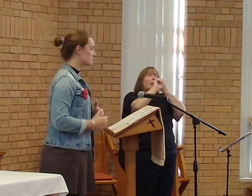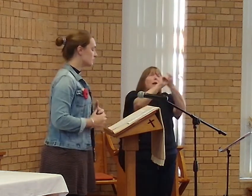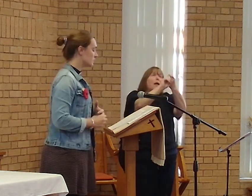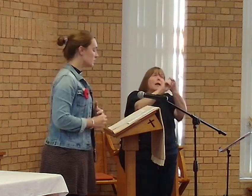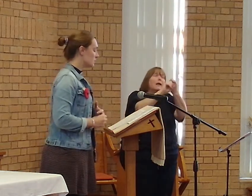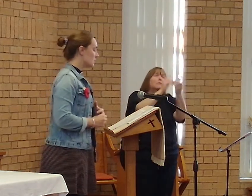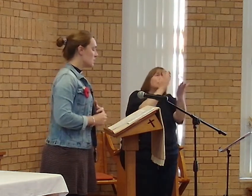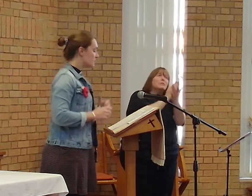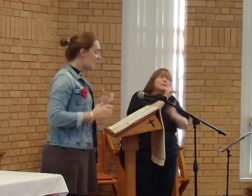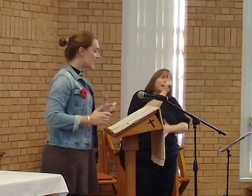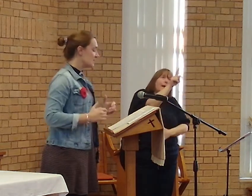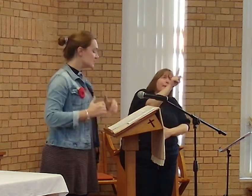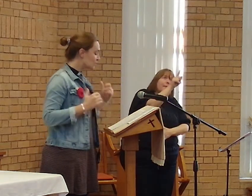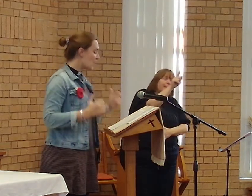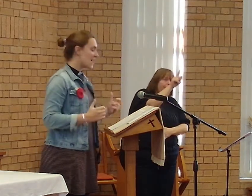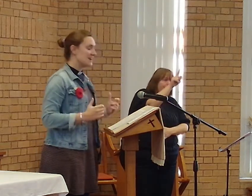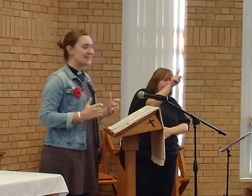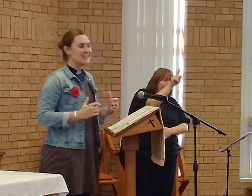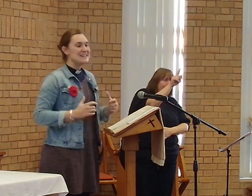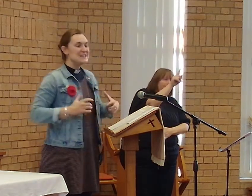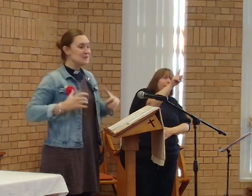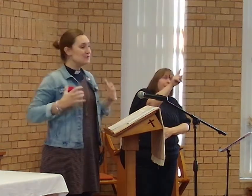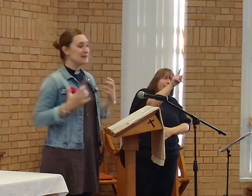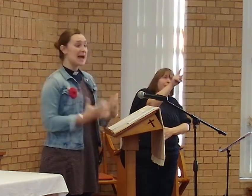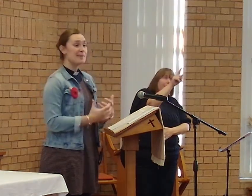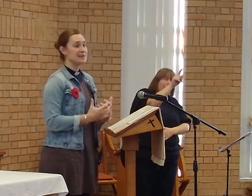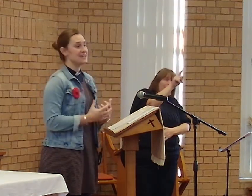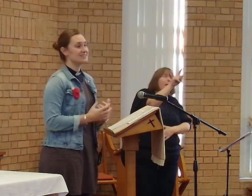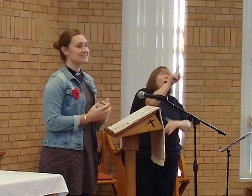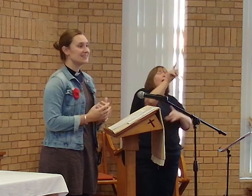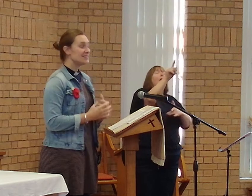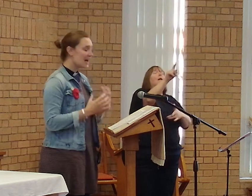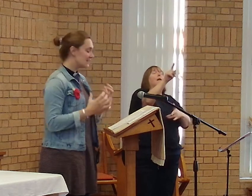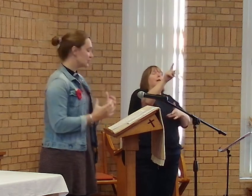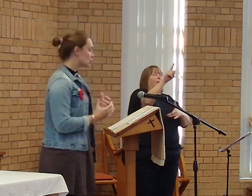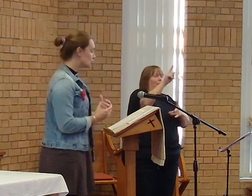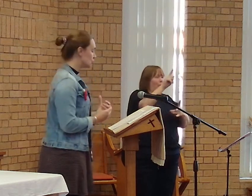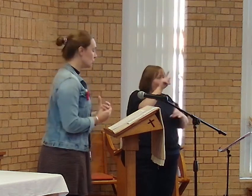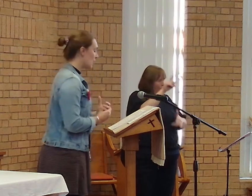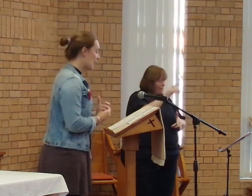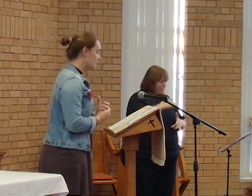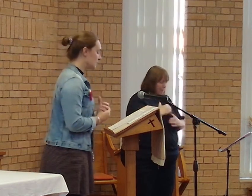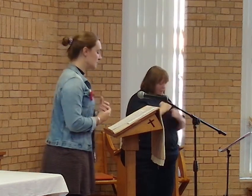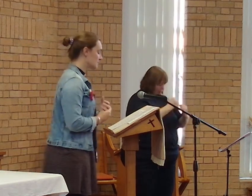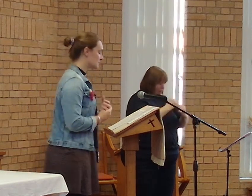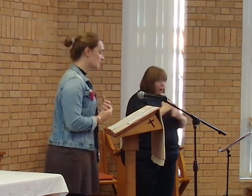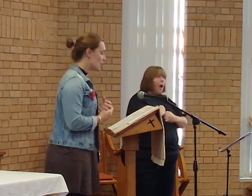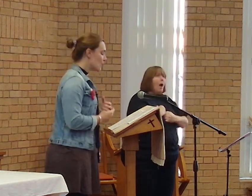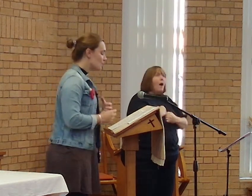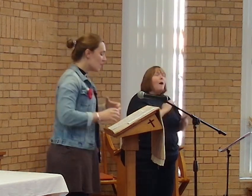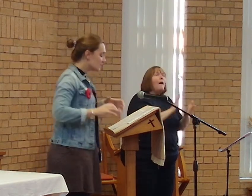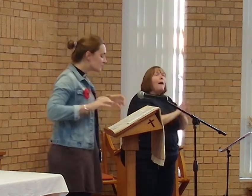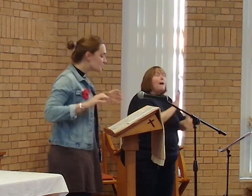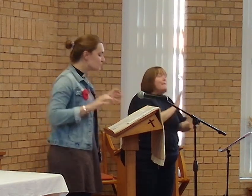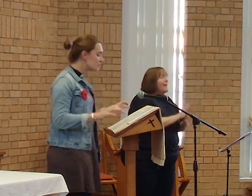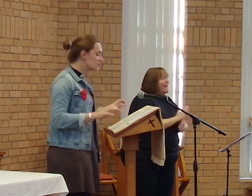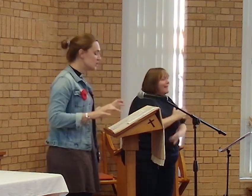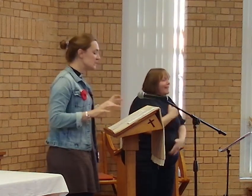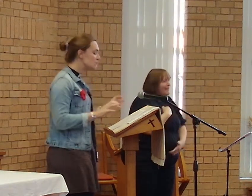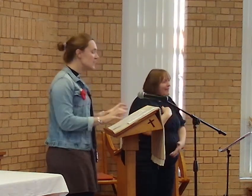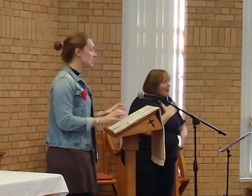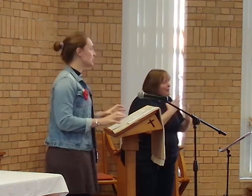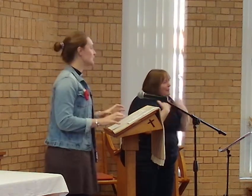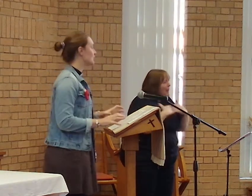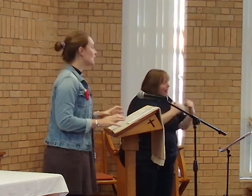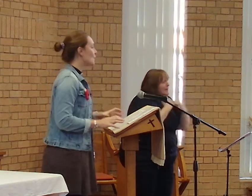God, that is when you will be happiest. That is true happiness. We are